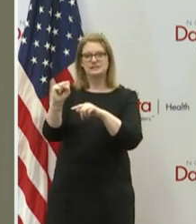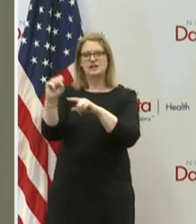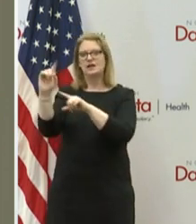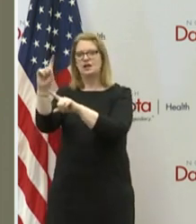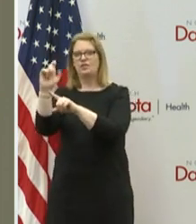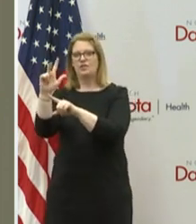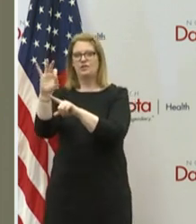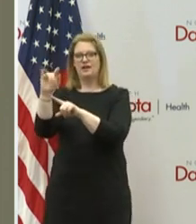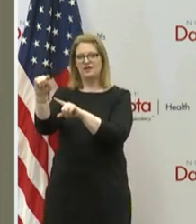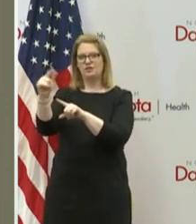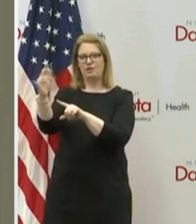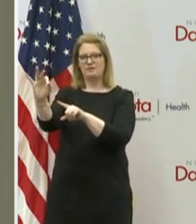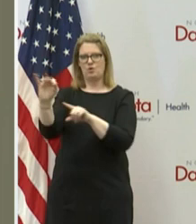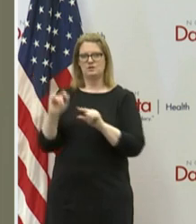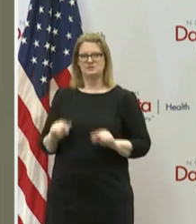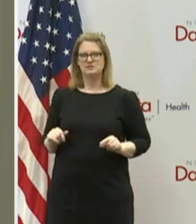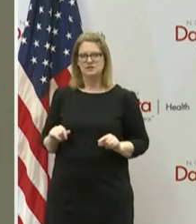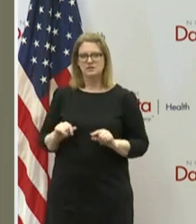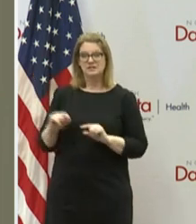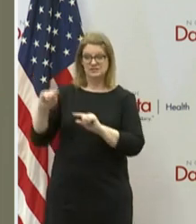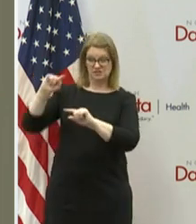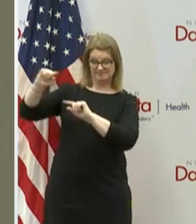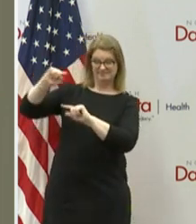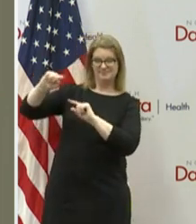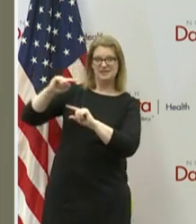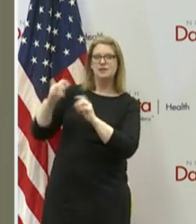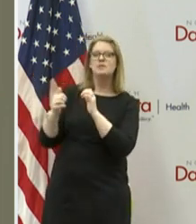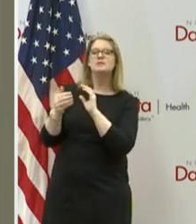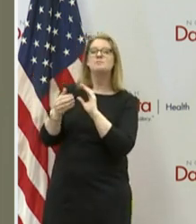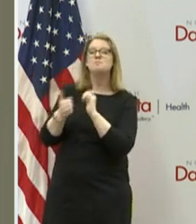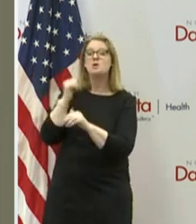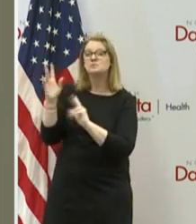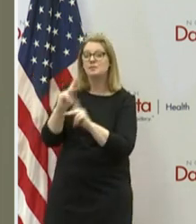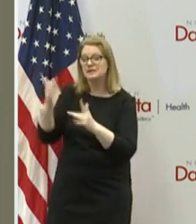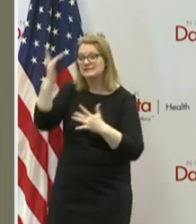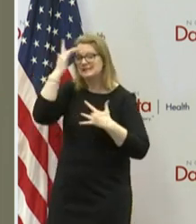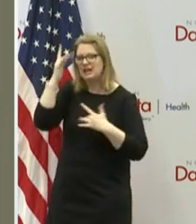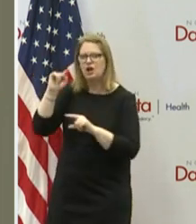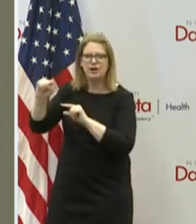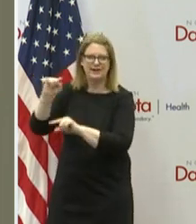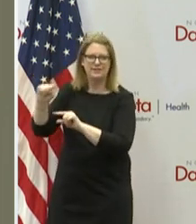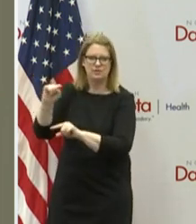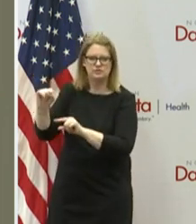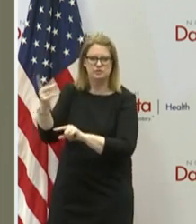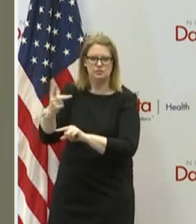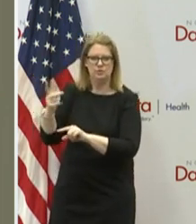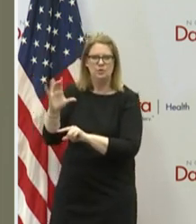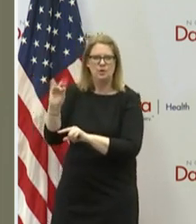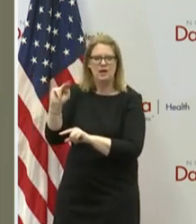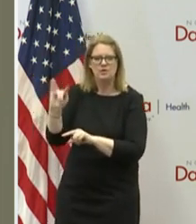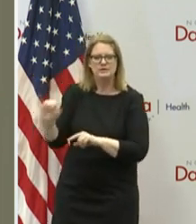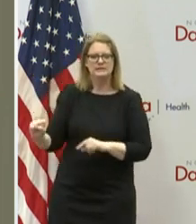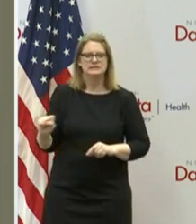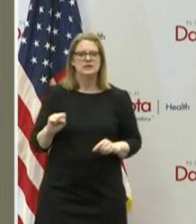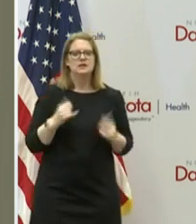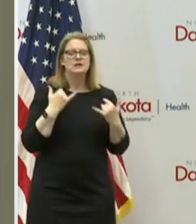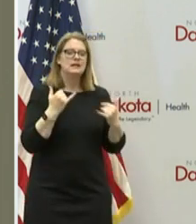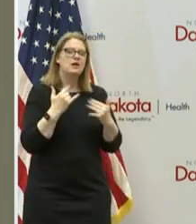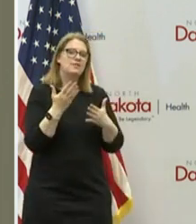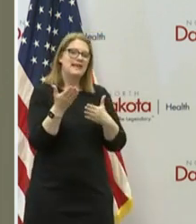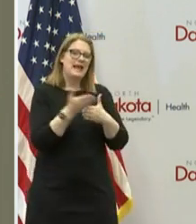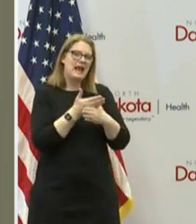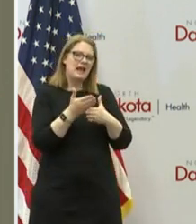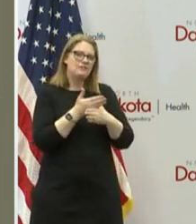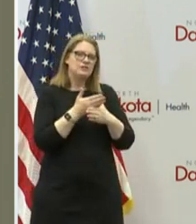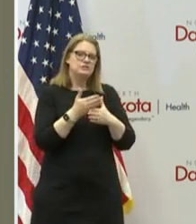those are in Grand Forks County. When we take a look at active case rate by county, this the average,